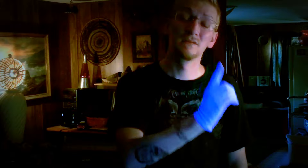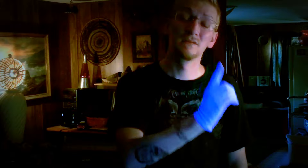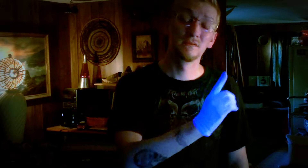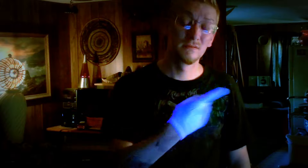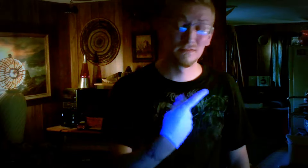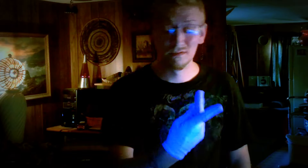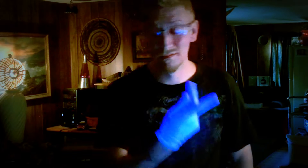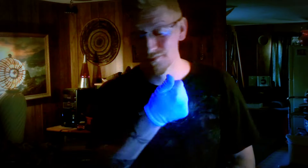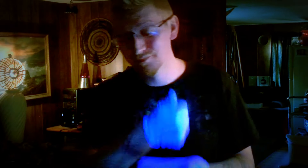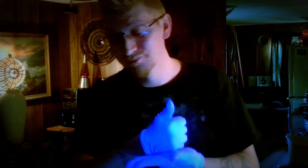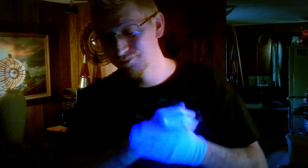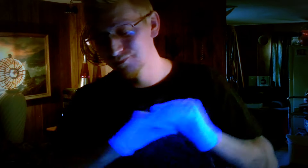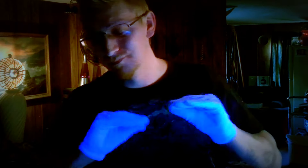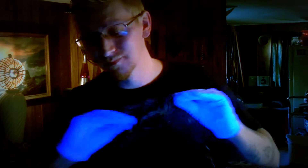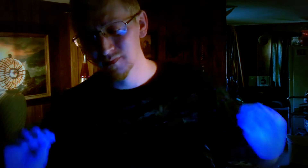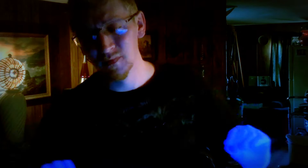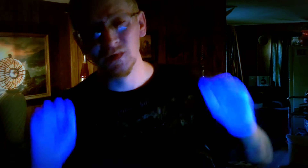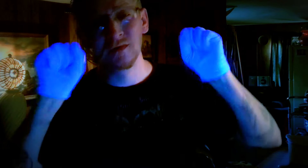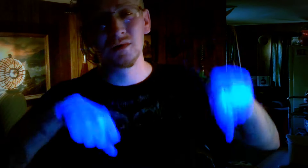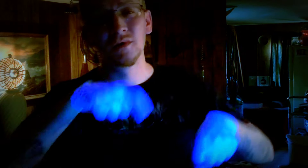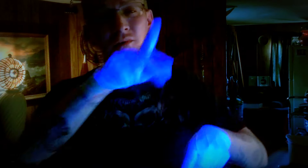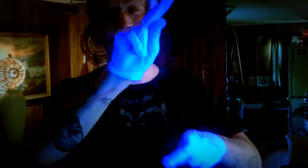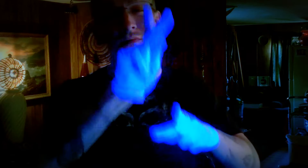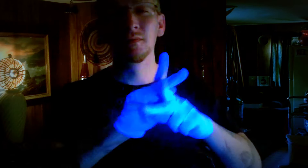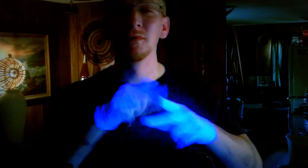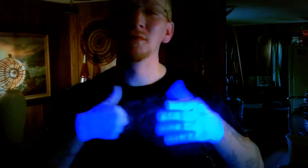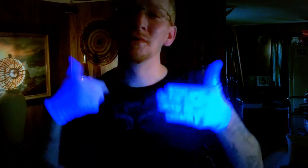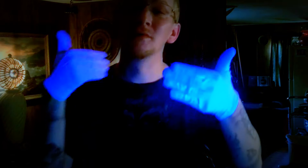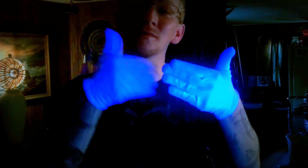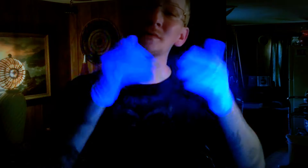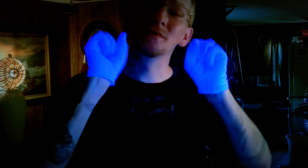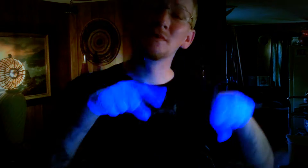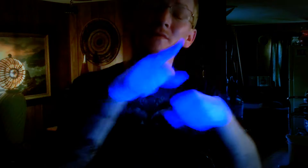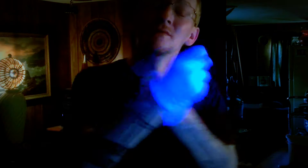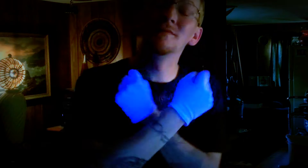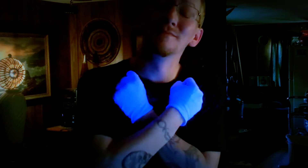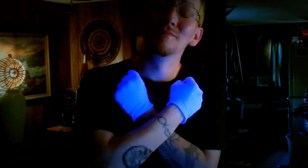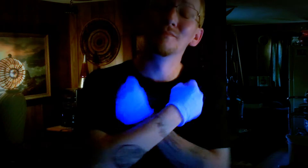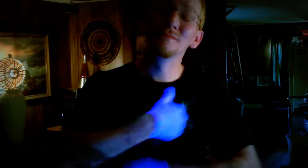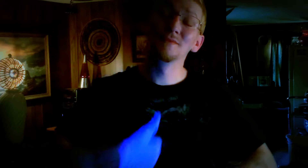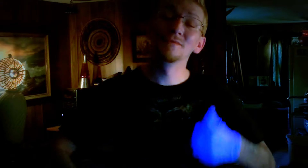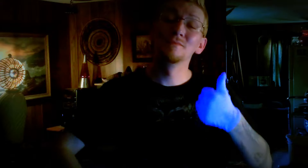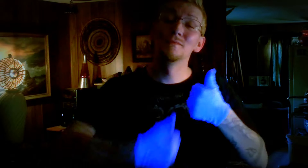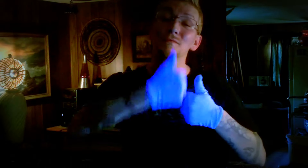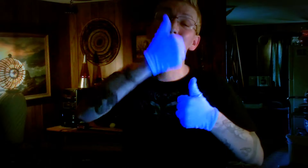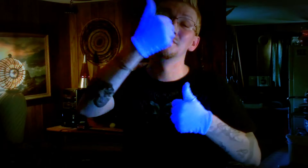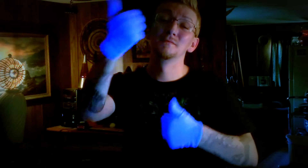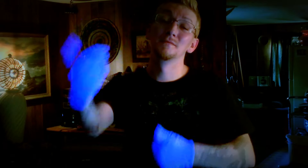we're helpless Can you keep me close, can you love me most